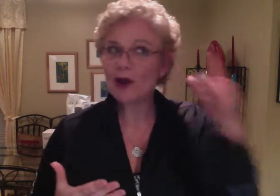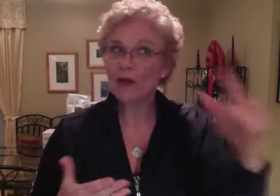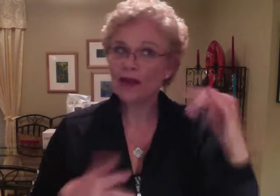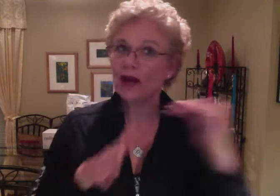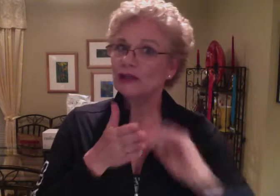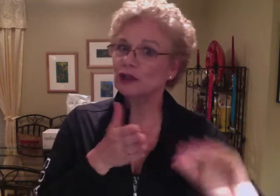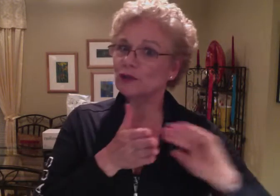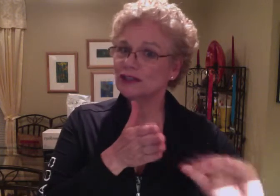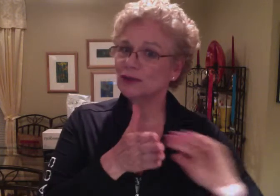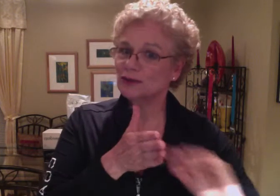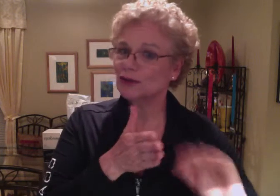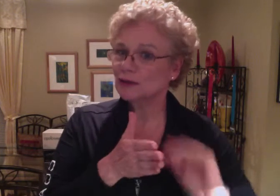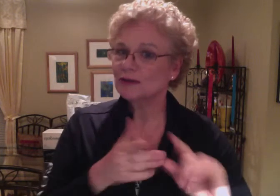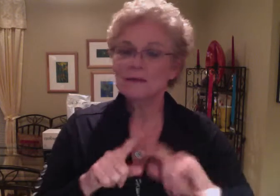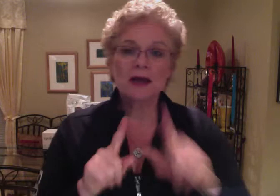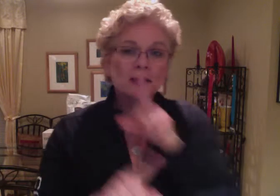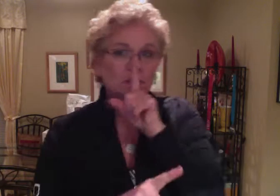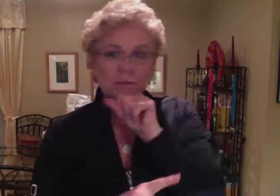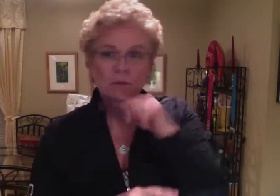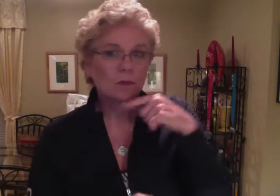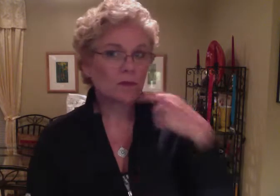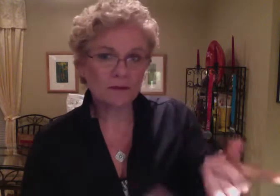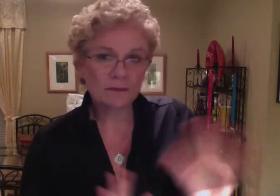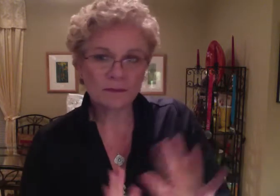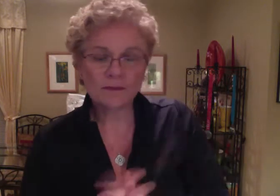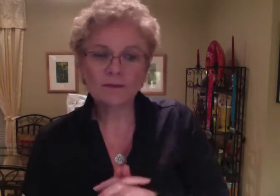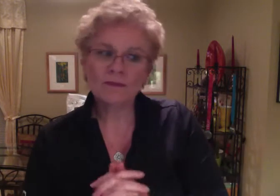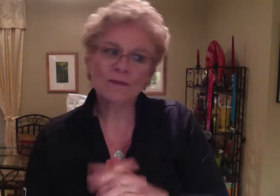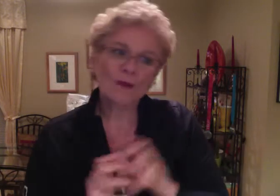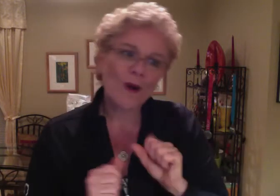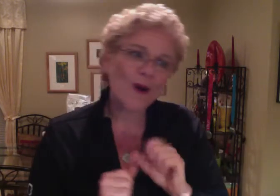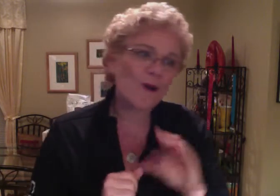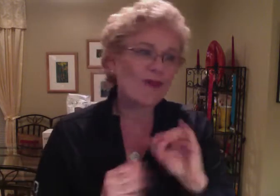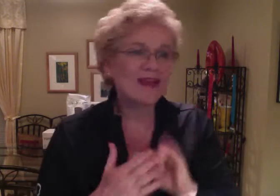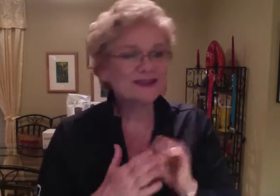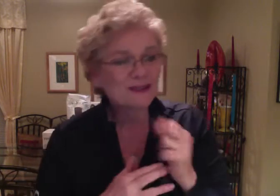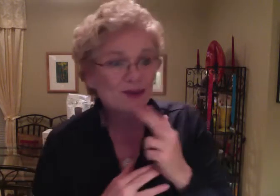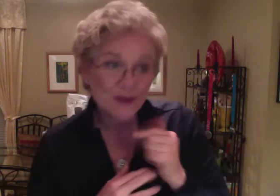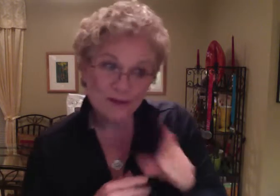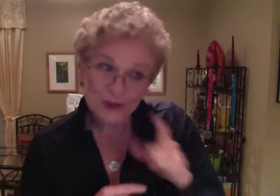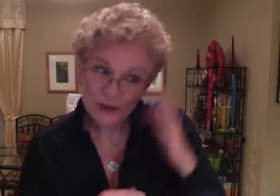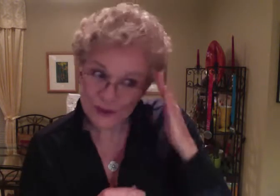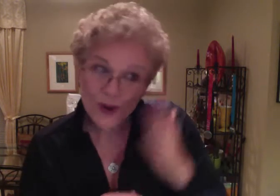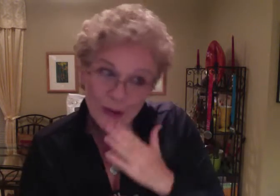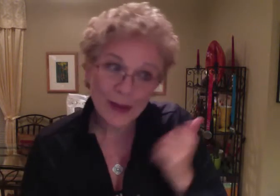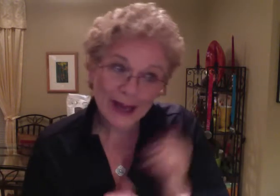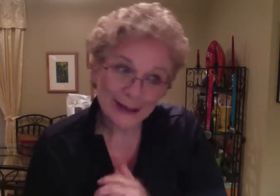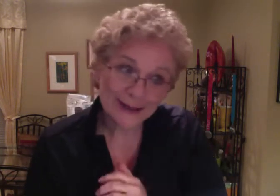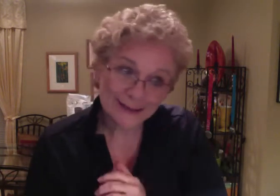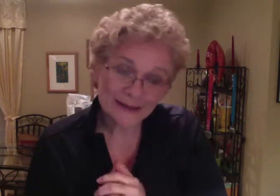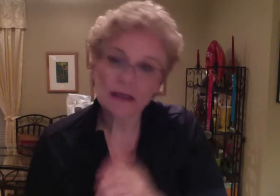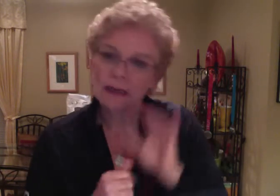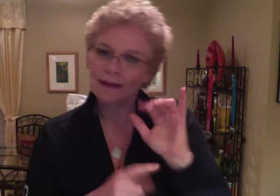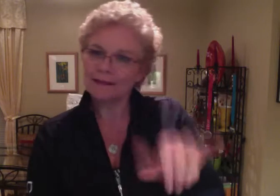kids say that you're sometimes like, oh, honey, that's so cute, but you know better. You know what I mean? So you know better